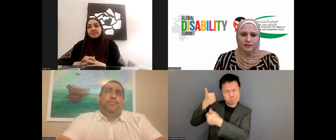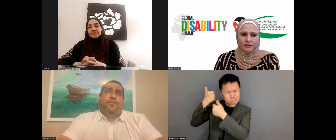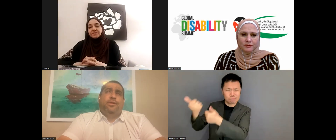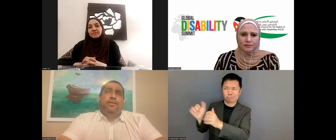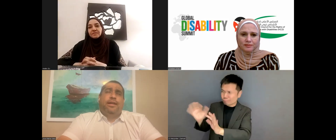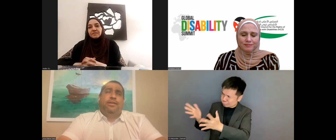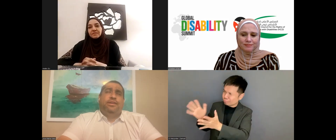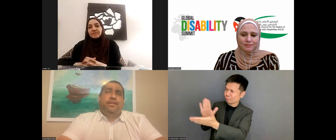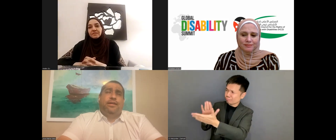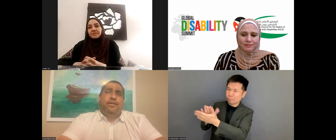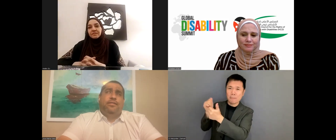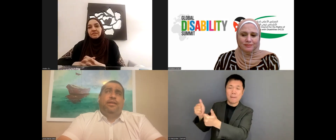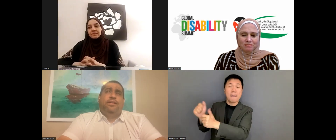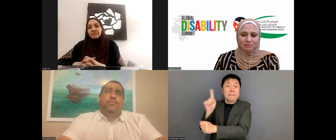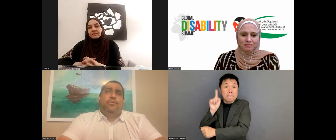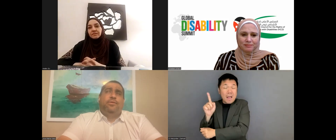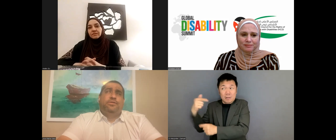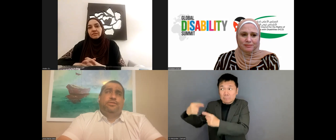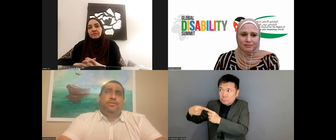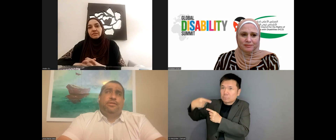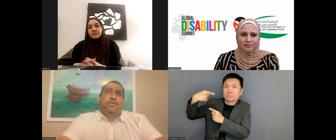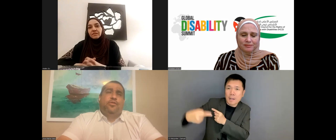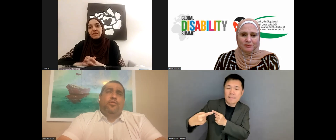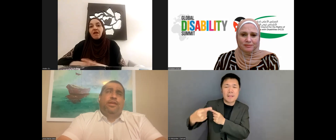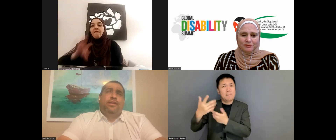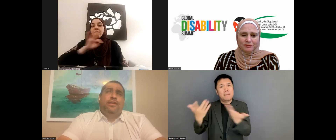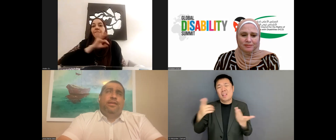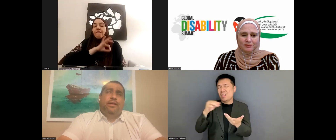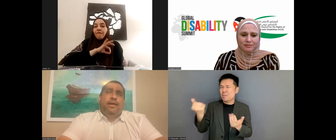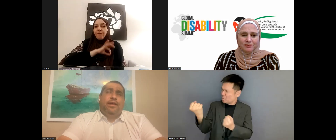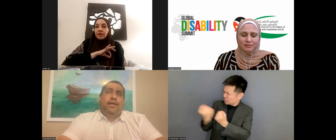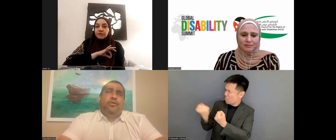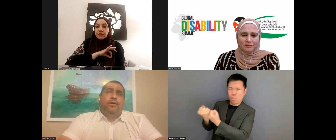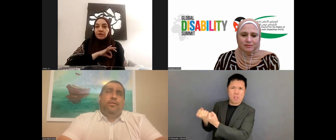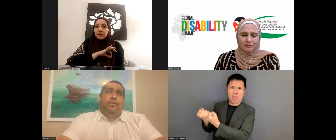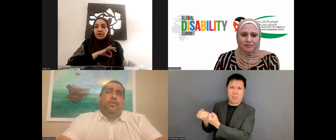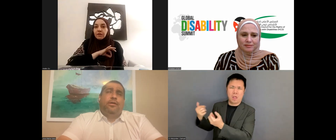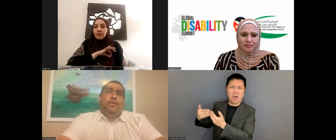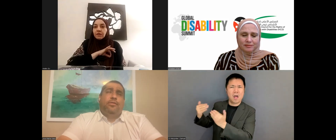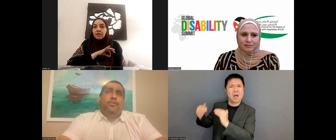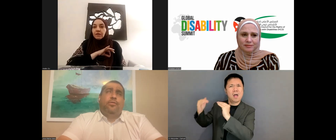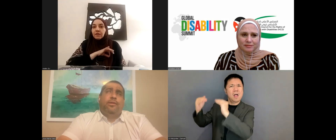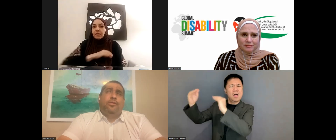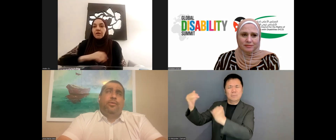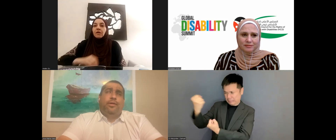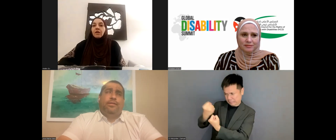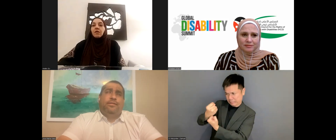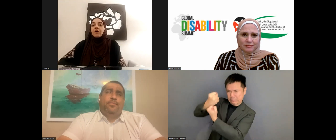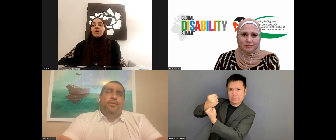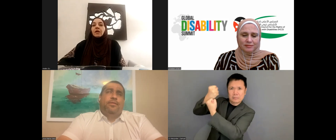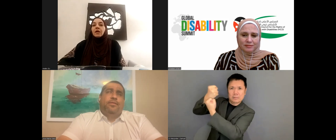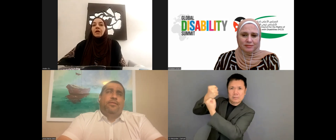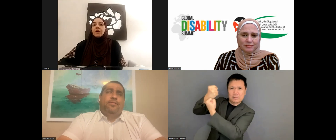to move forward that agenda, they need more resources, or they need a local or global